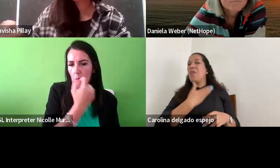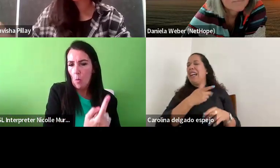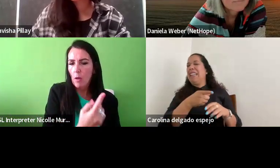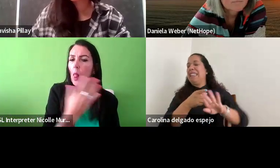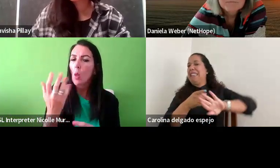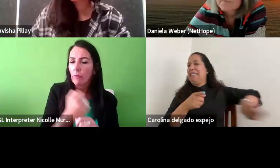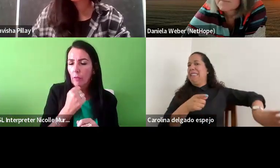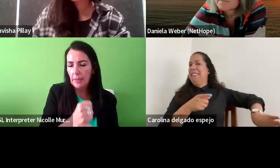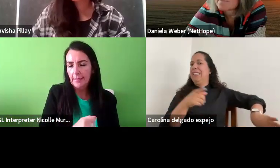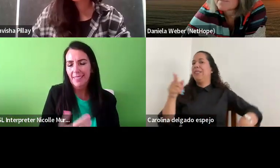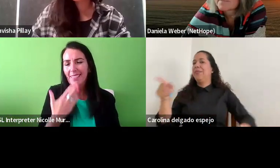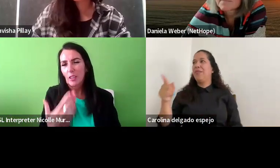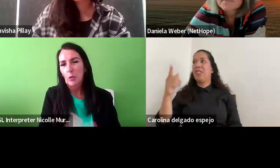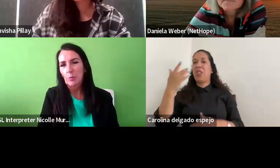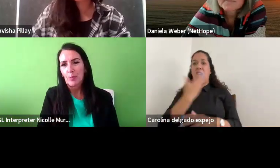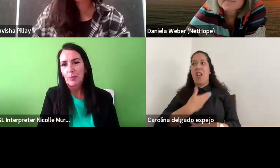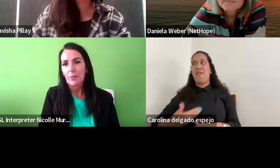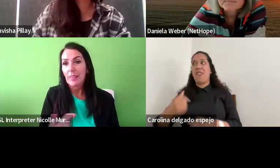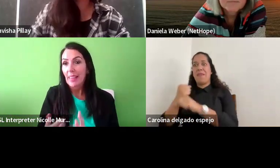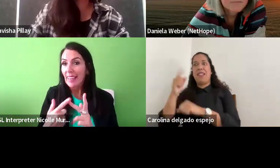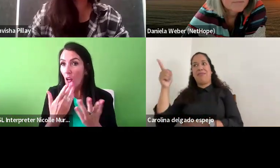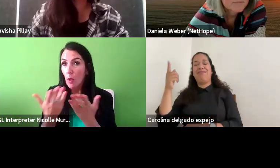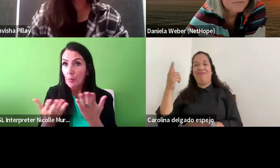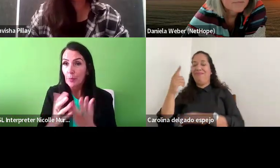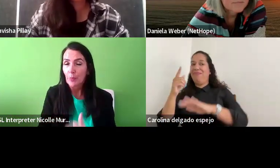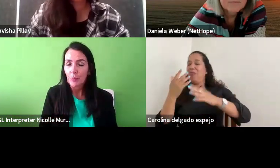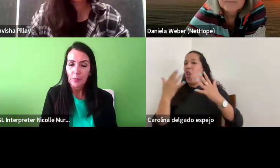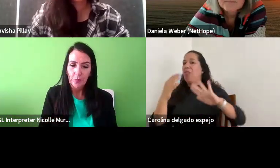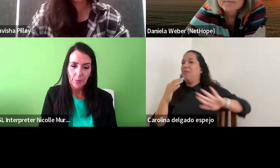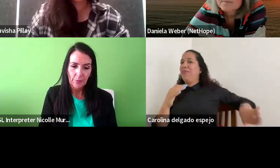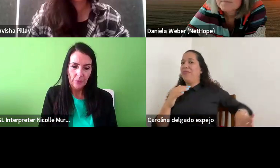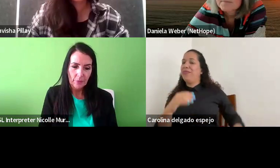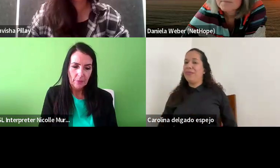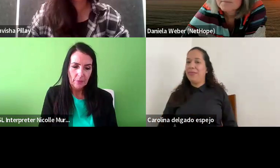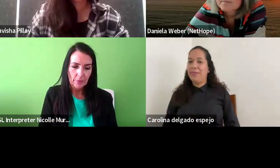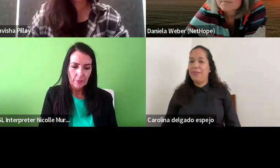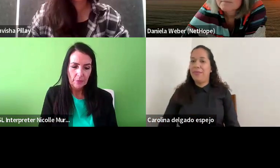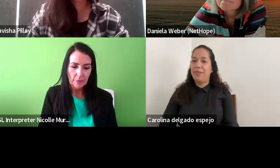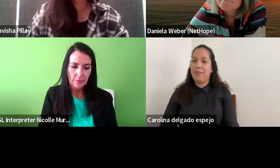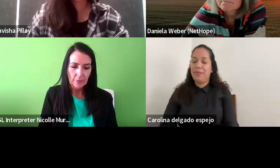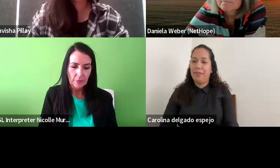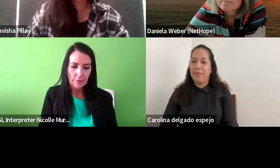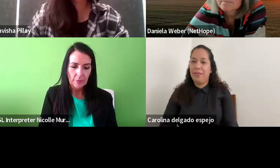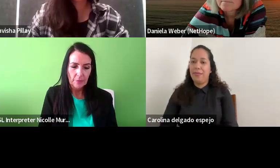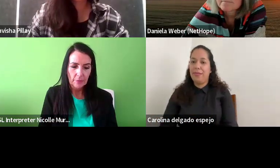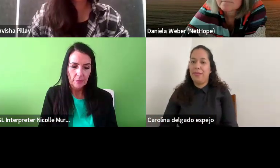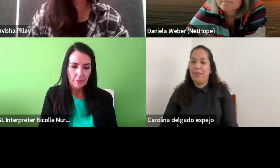Thank you so much. Anybody else want to tackle that question, or can we move on to the next question before I close